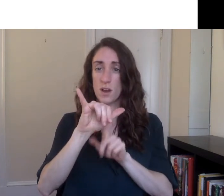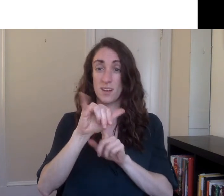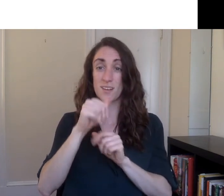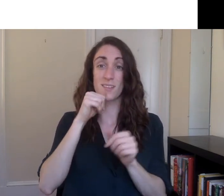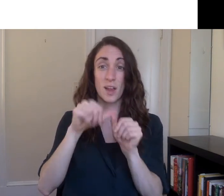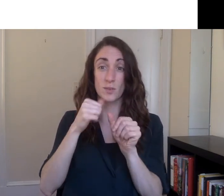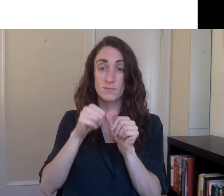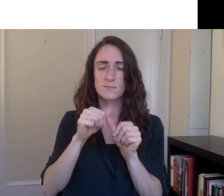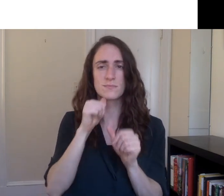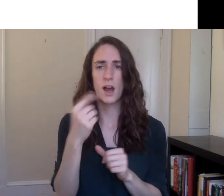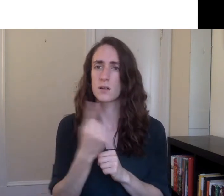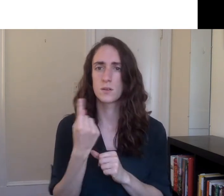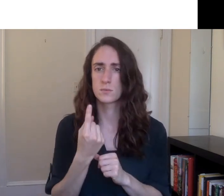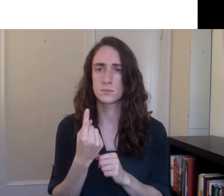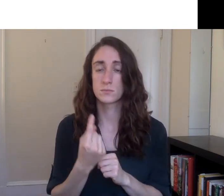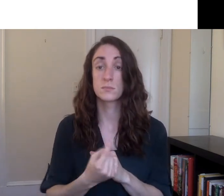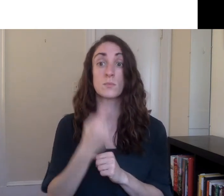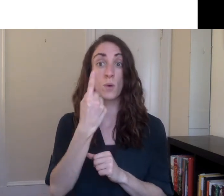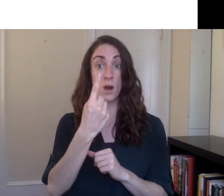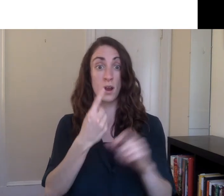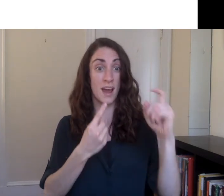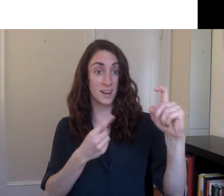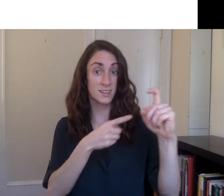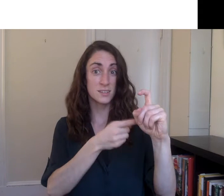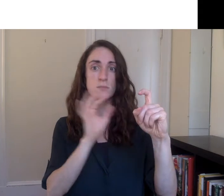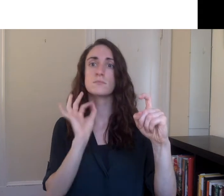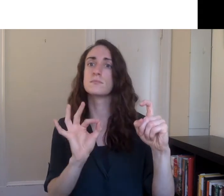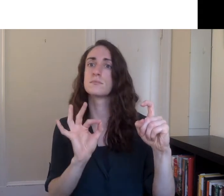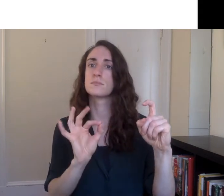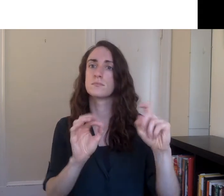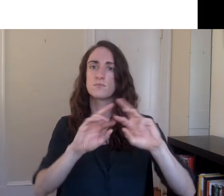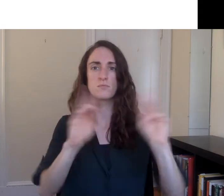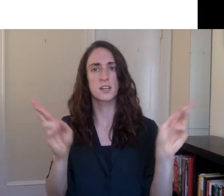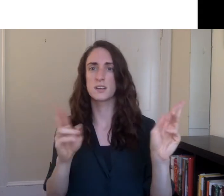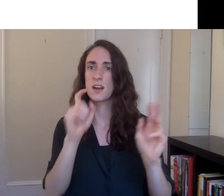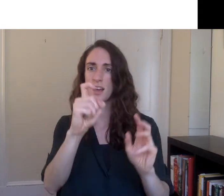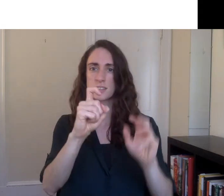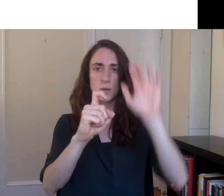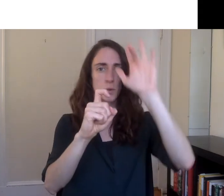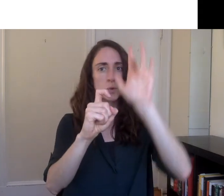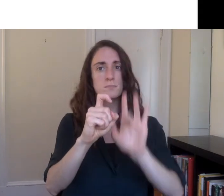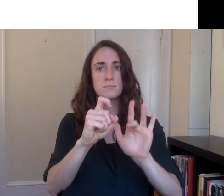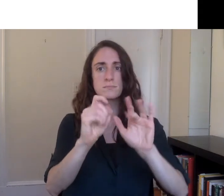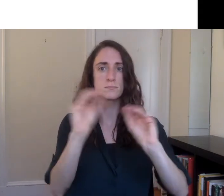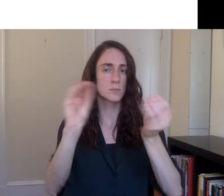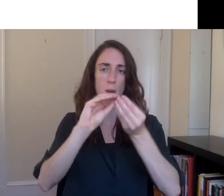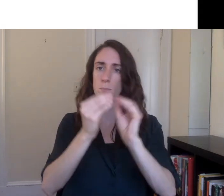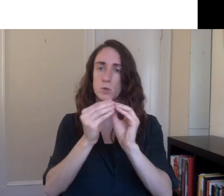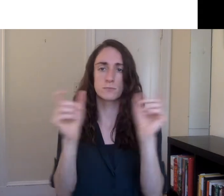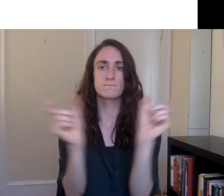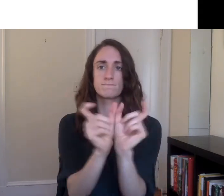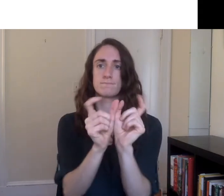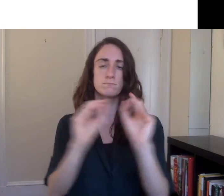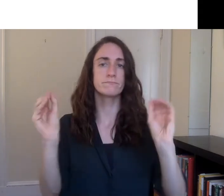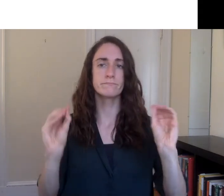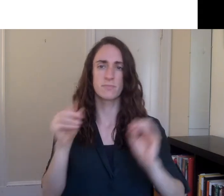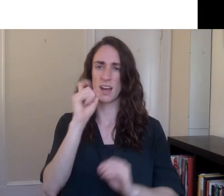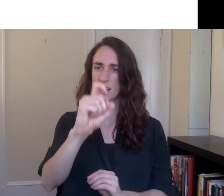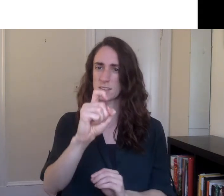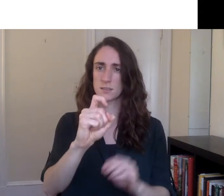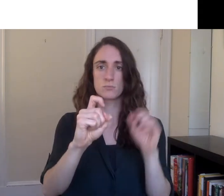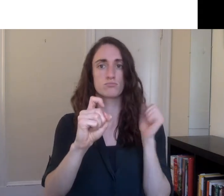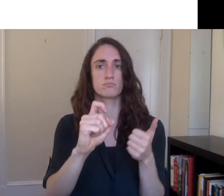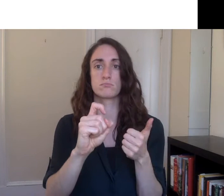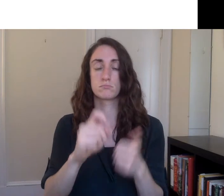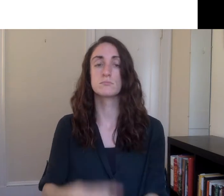good candidates for substitution because they have coefficients. But we have this one x that's already by itself, just x, positive 1x. So